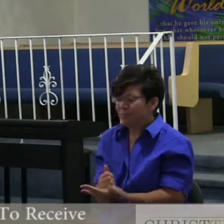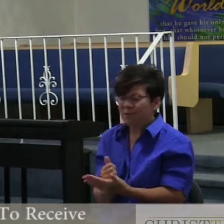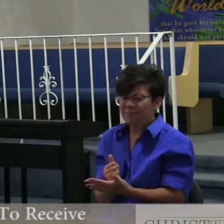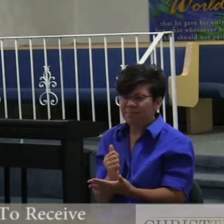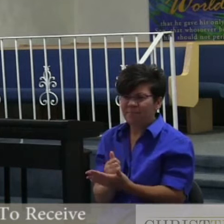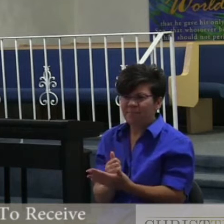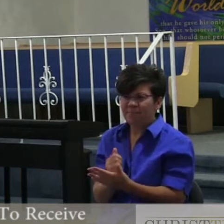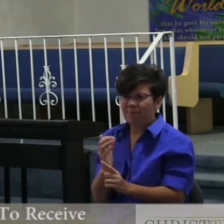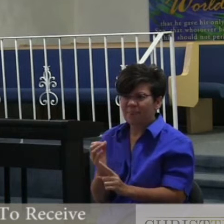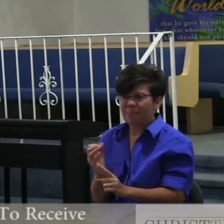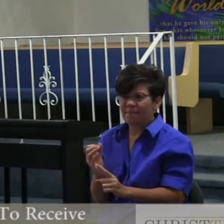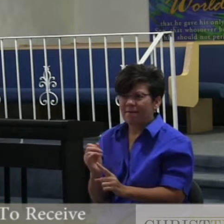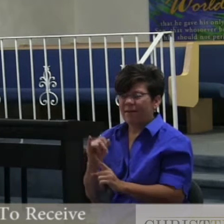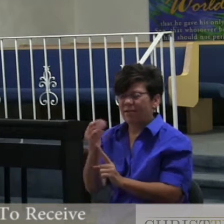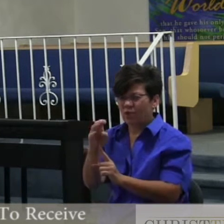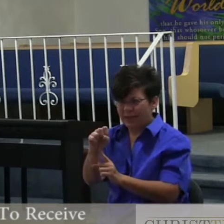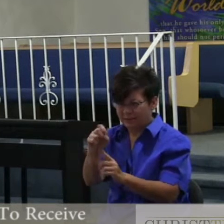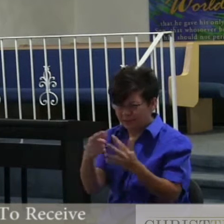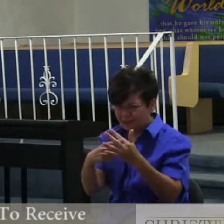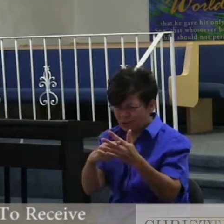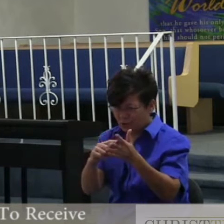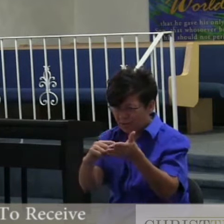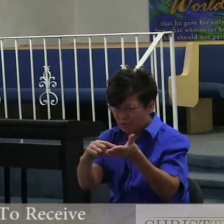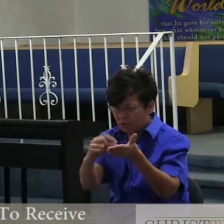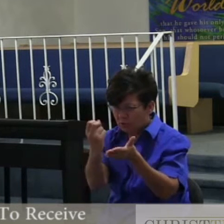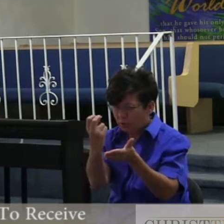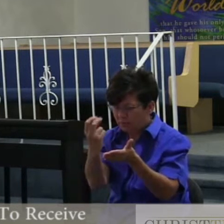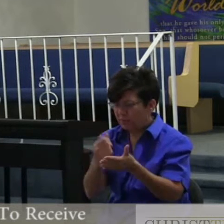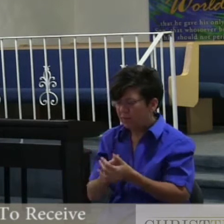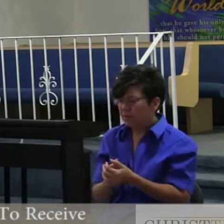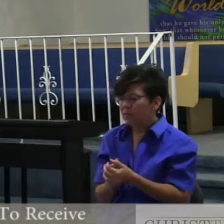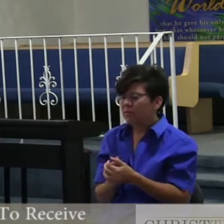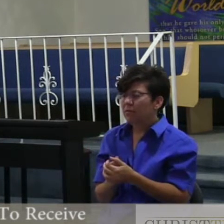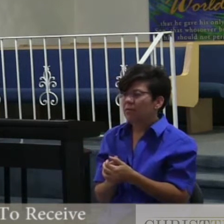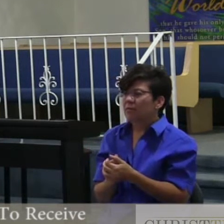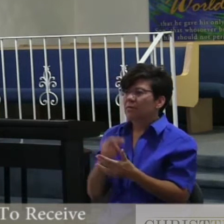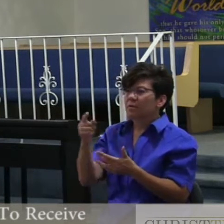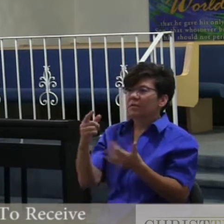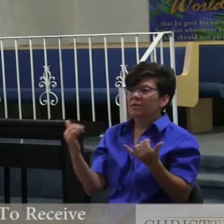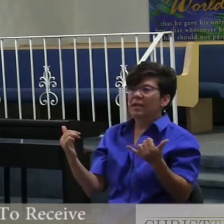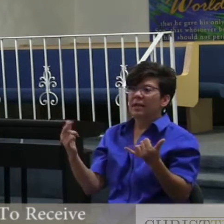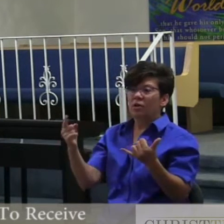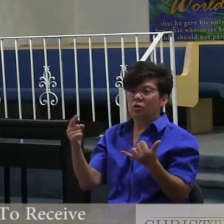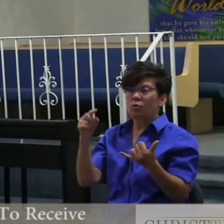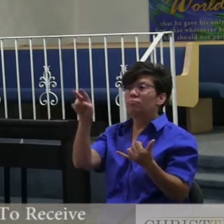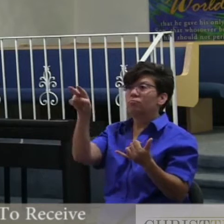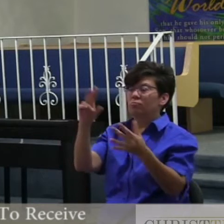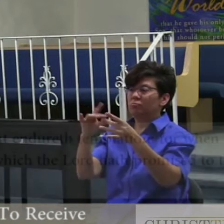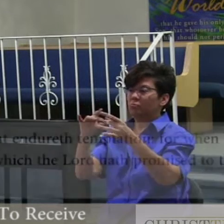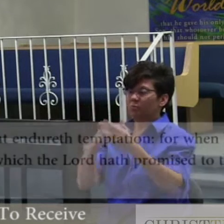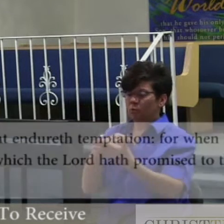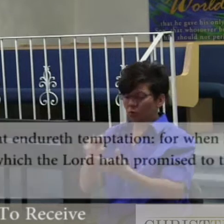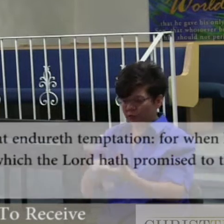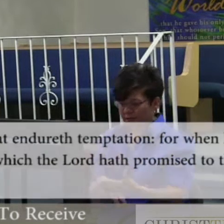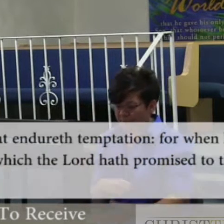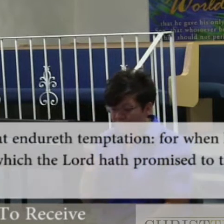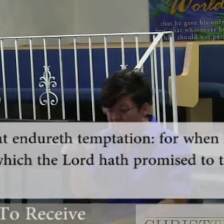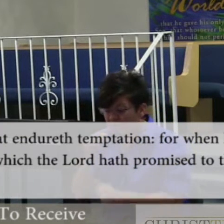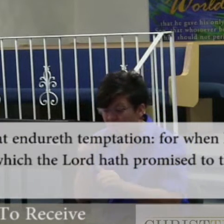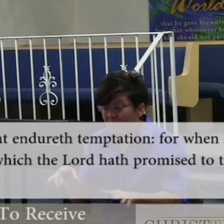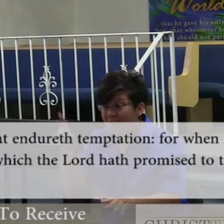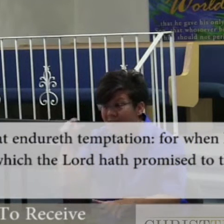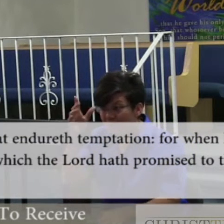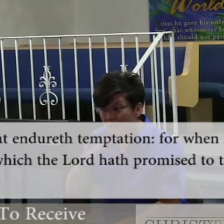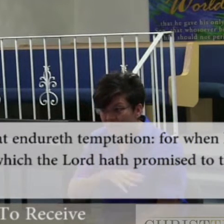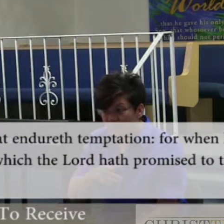Amen. Going back to James chapter number 1, starting at verse number 12, for your hearing on today. And it reads, blessed is